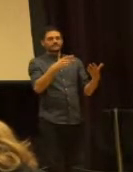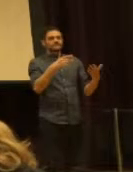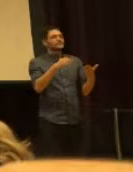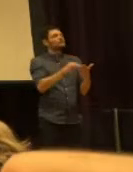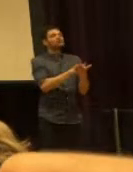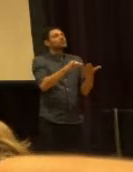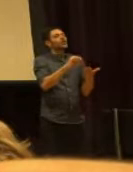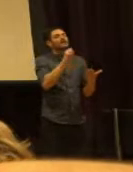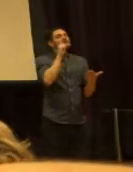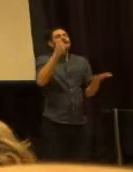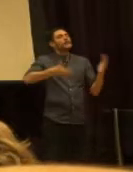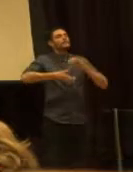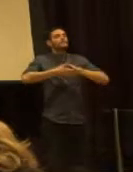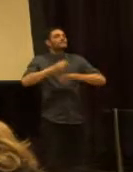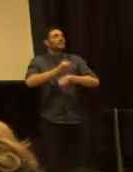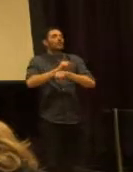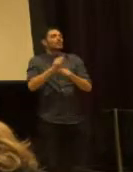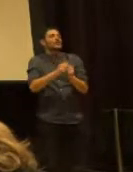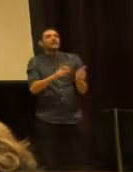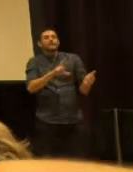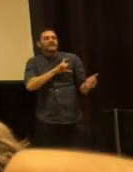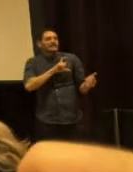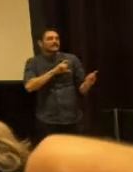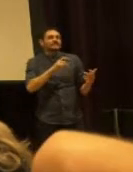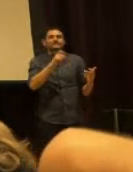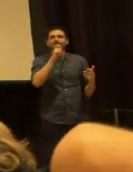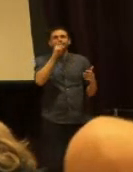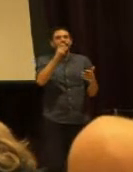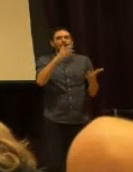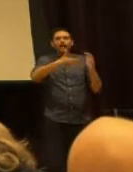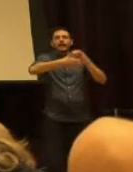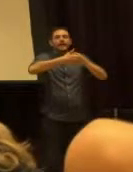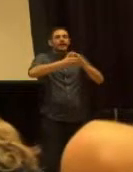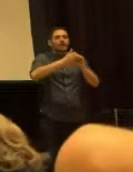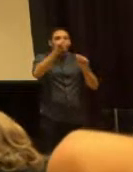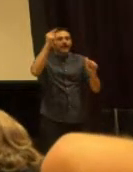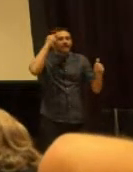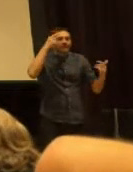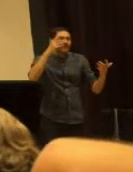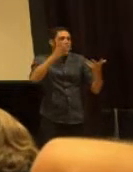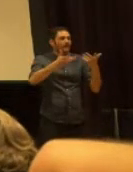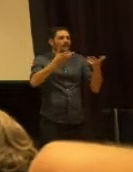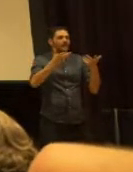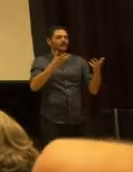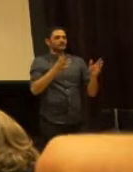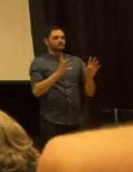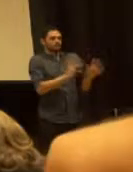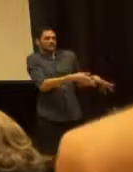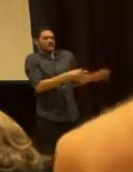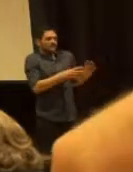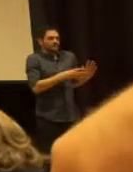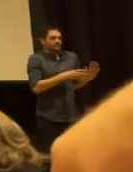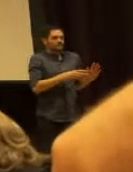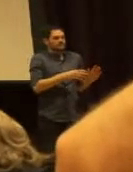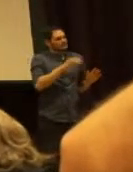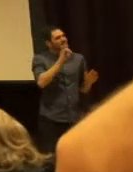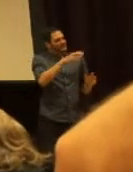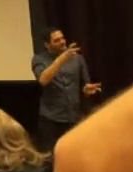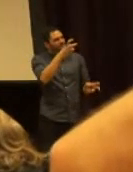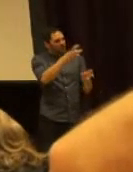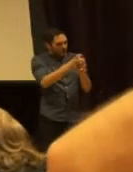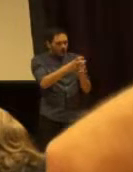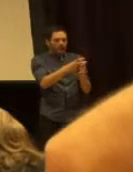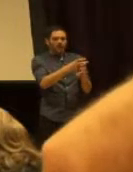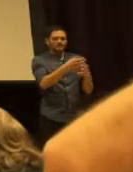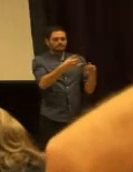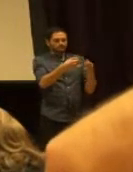state governments on those cases. So this is hardline policy to protect the lives of trans youth and